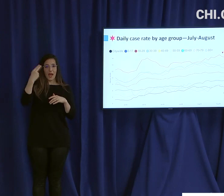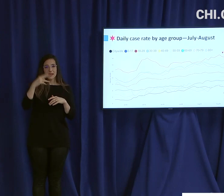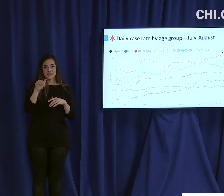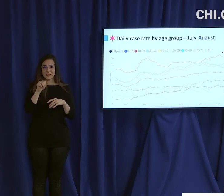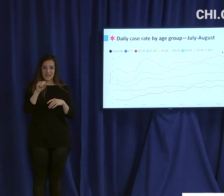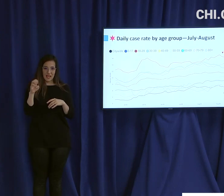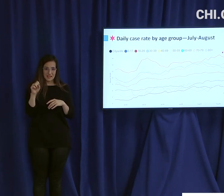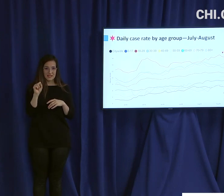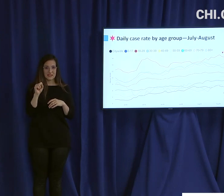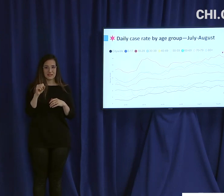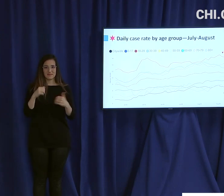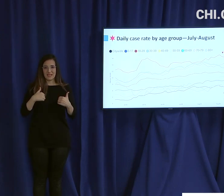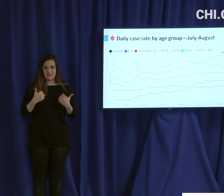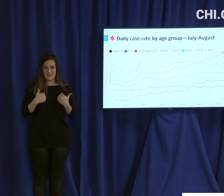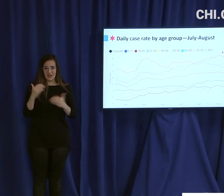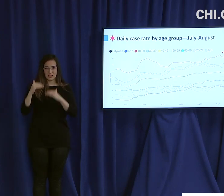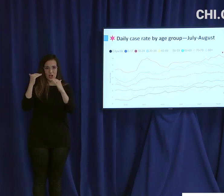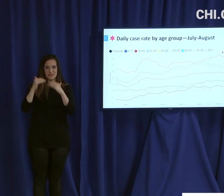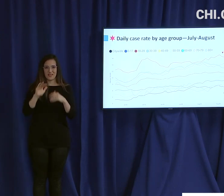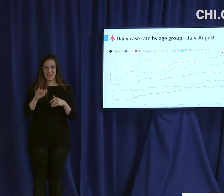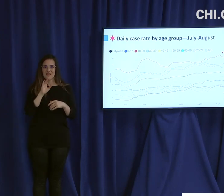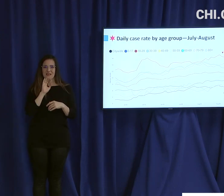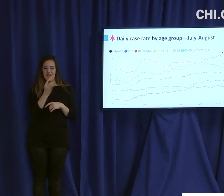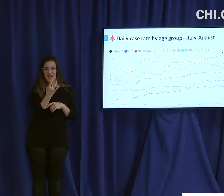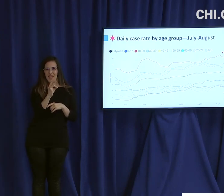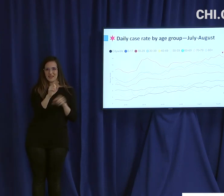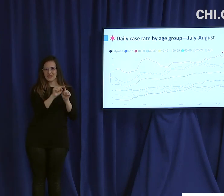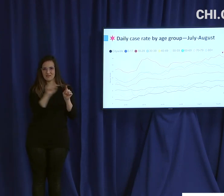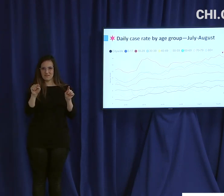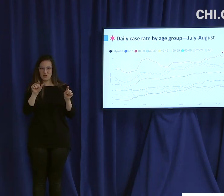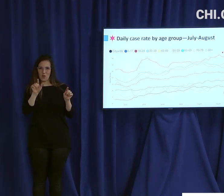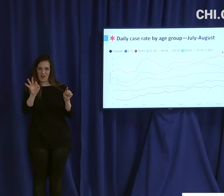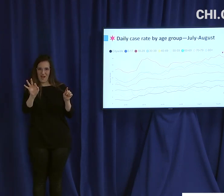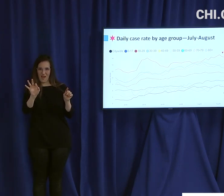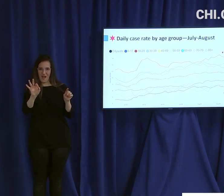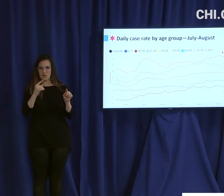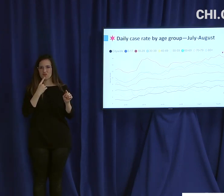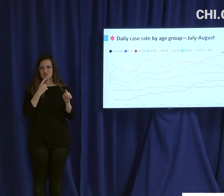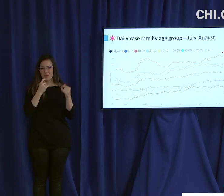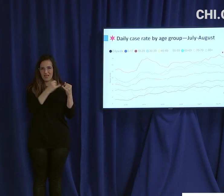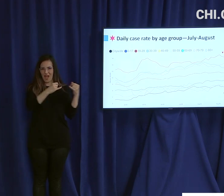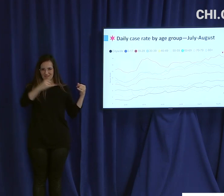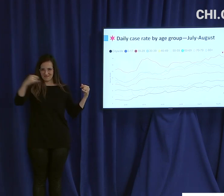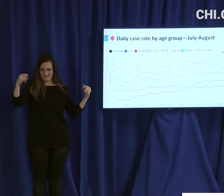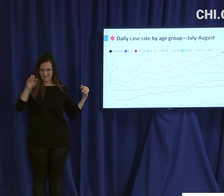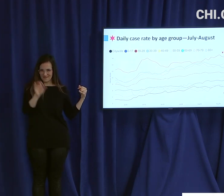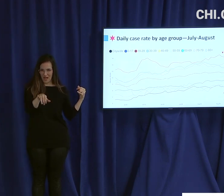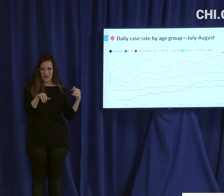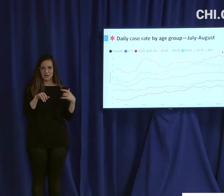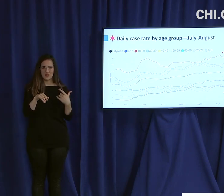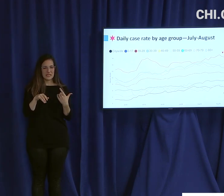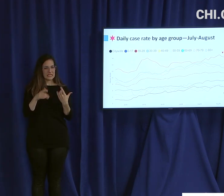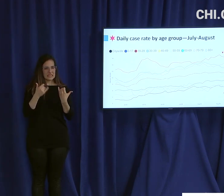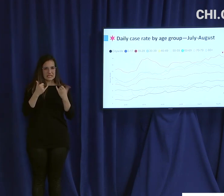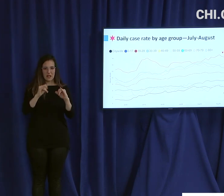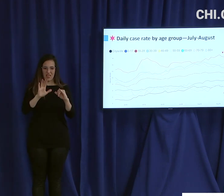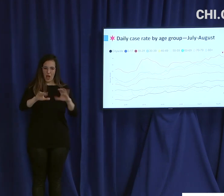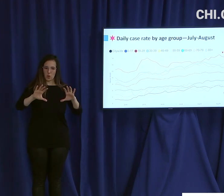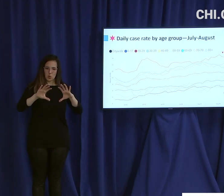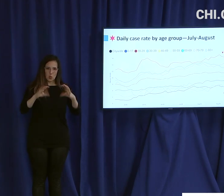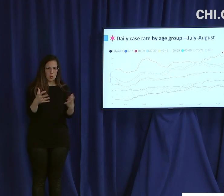to 29-year-olds, that's that red line on that graph there, are still the group where we are seeing the most new